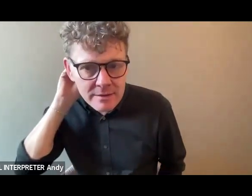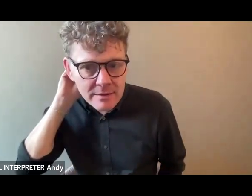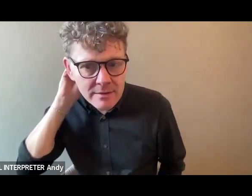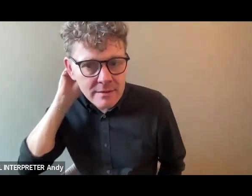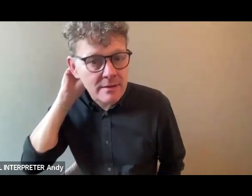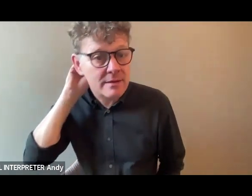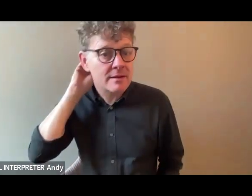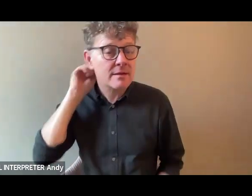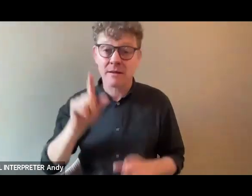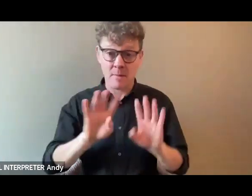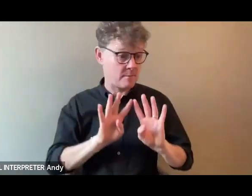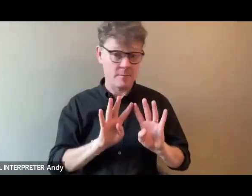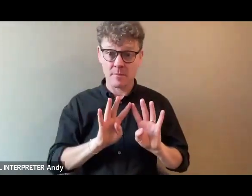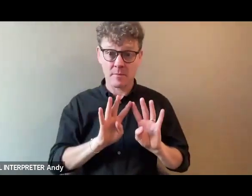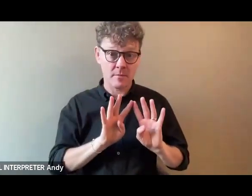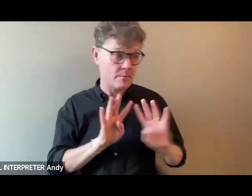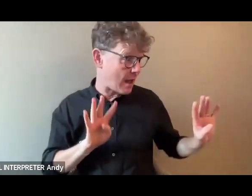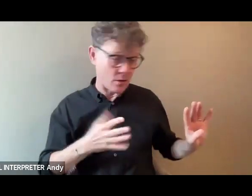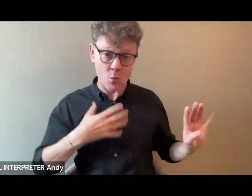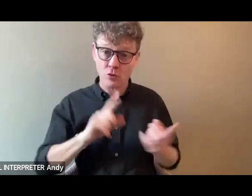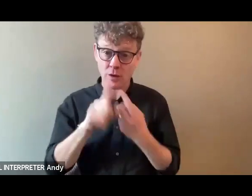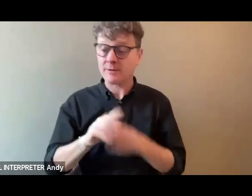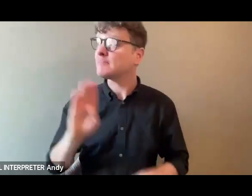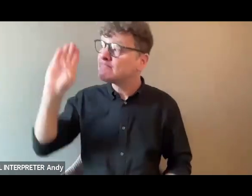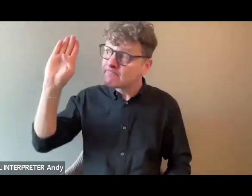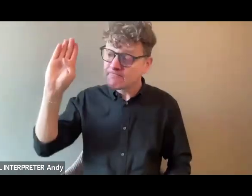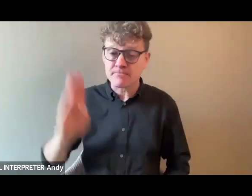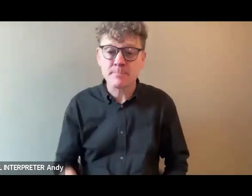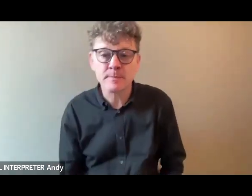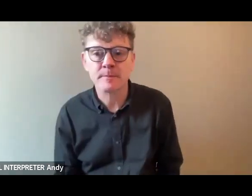Do anybody on the panel want to take it? Yeah.